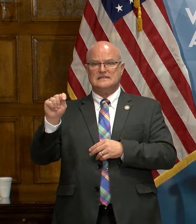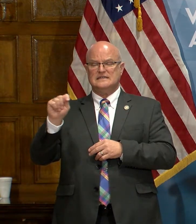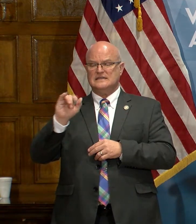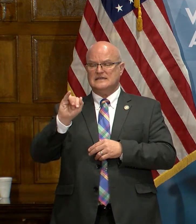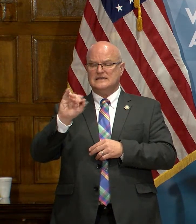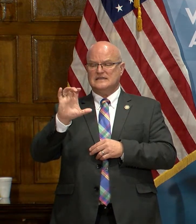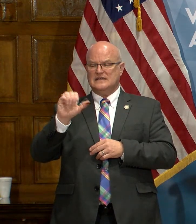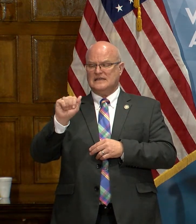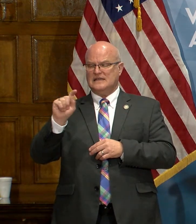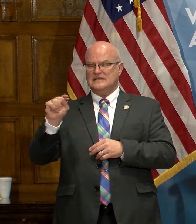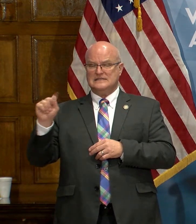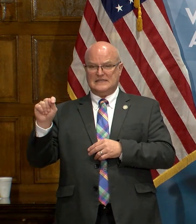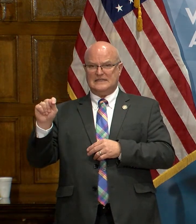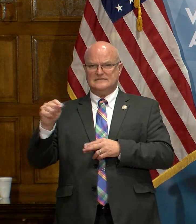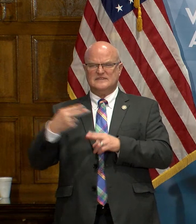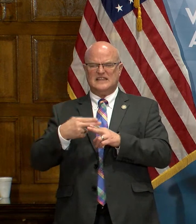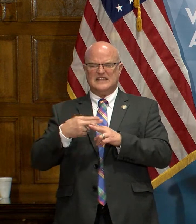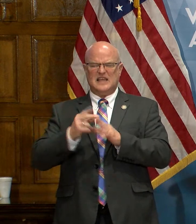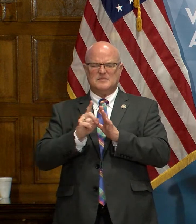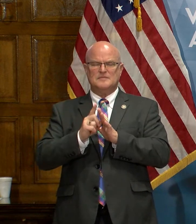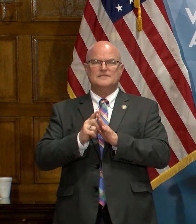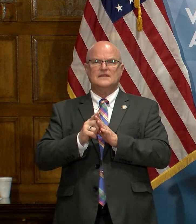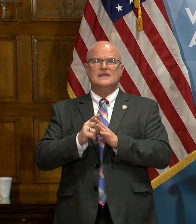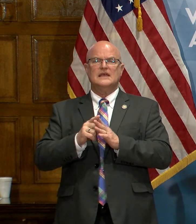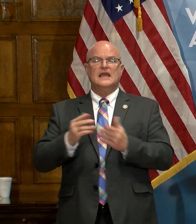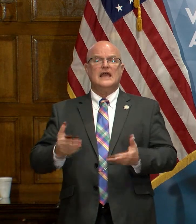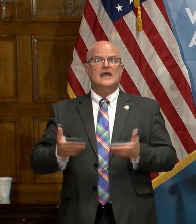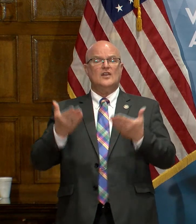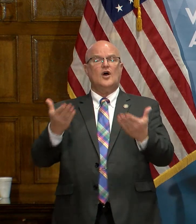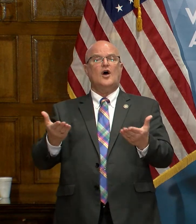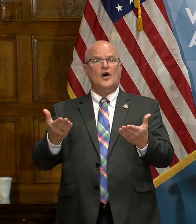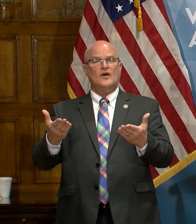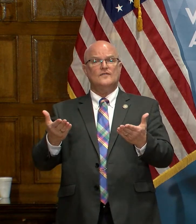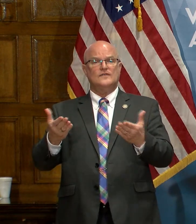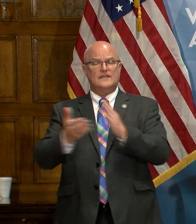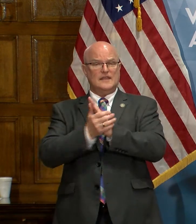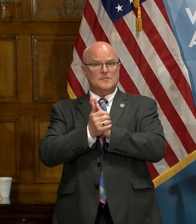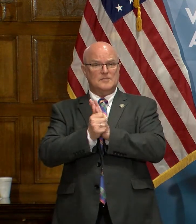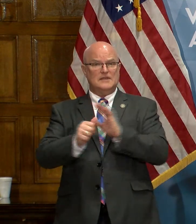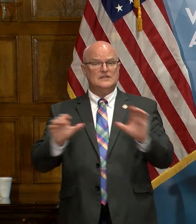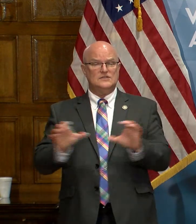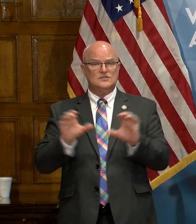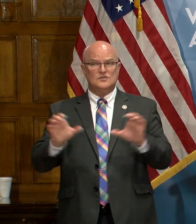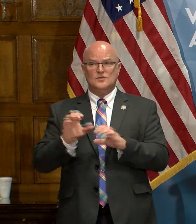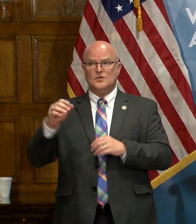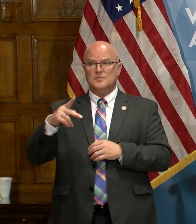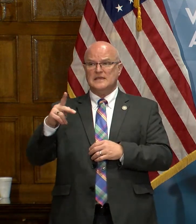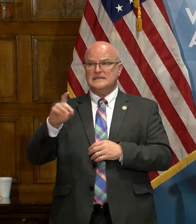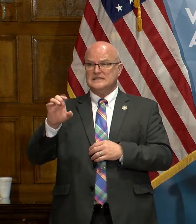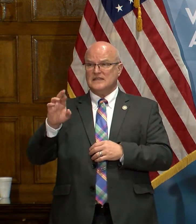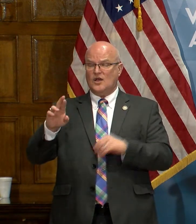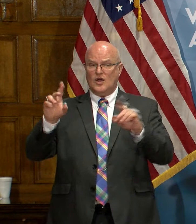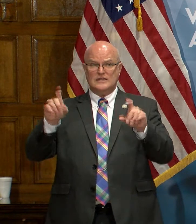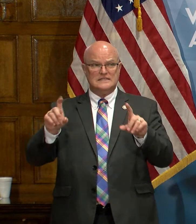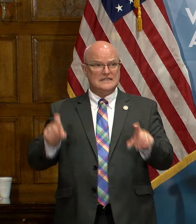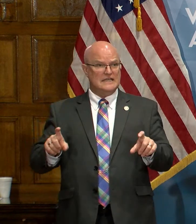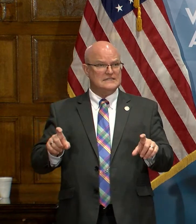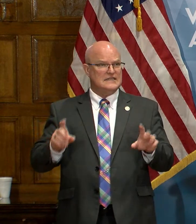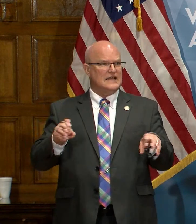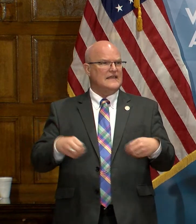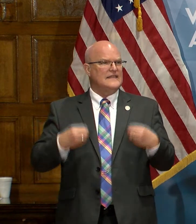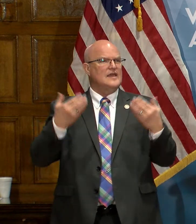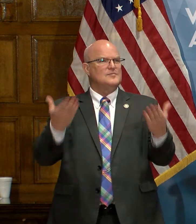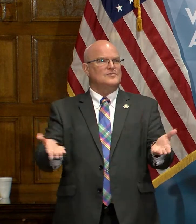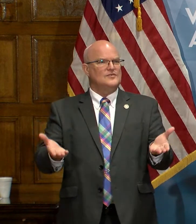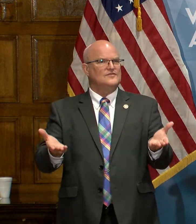We can give you the full name of that, and offered the ability to do PCR testing. They